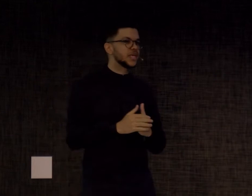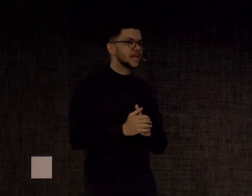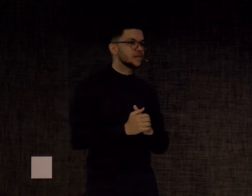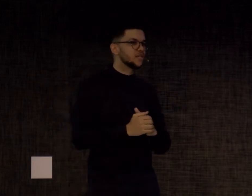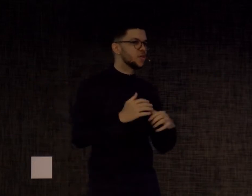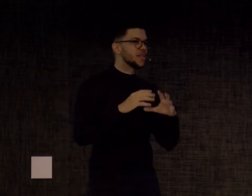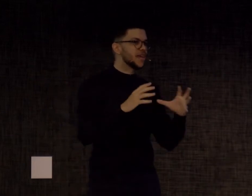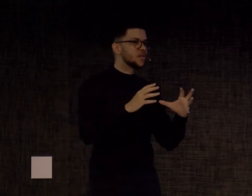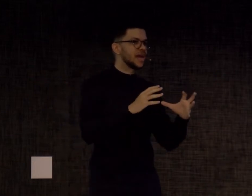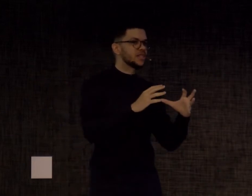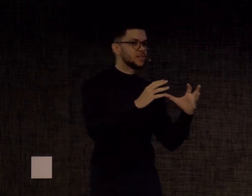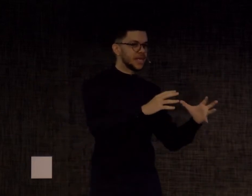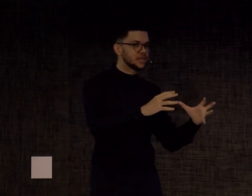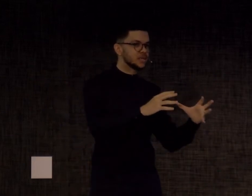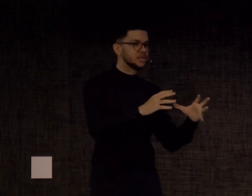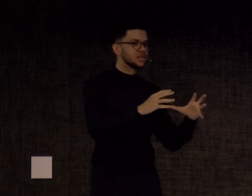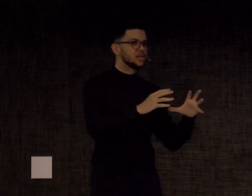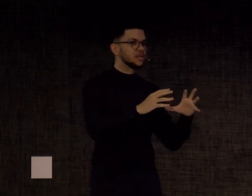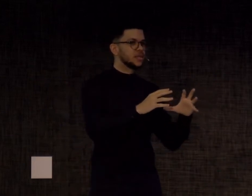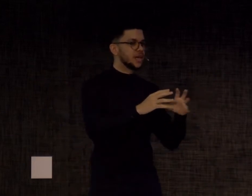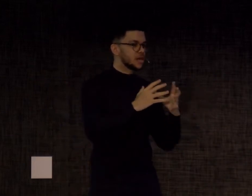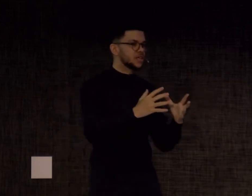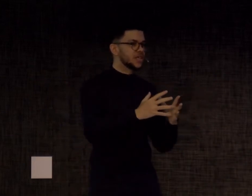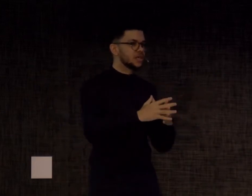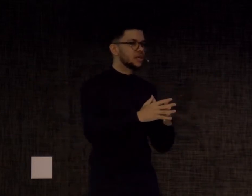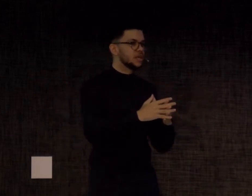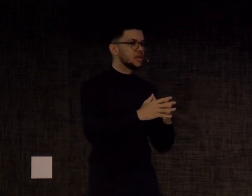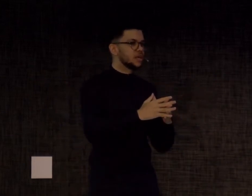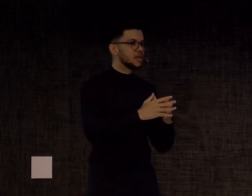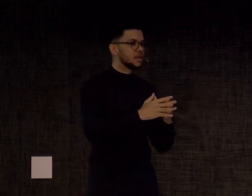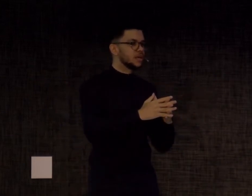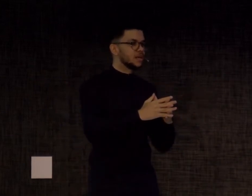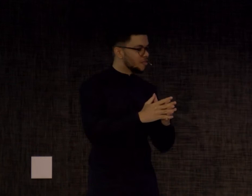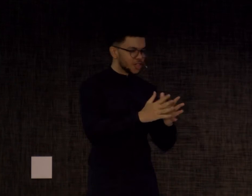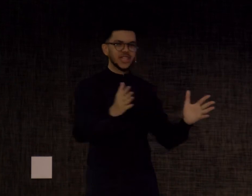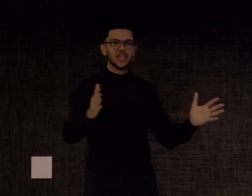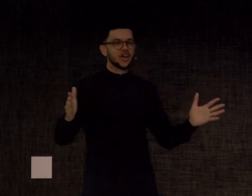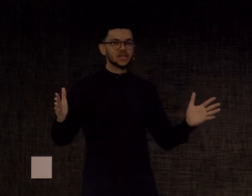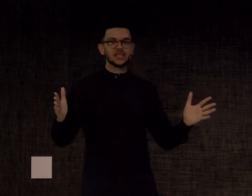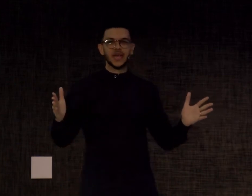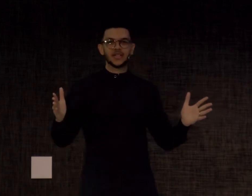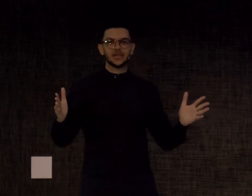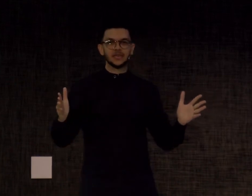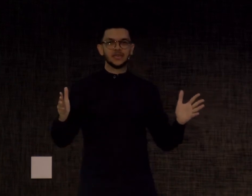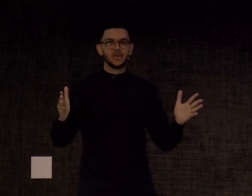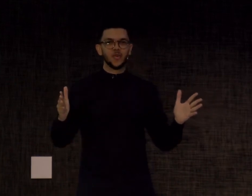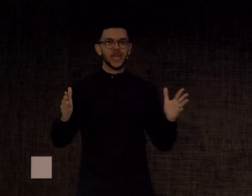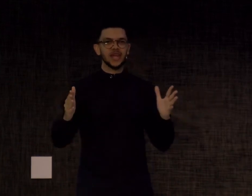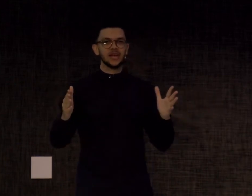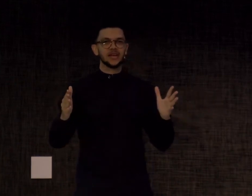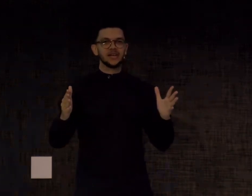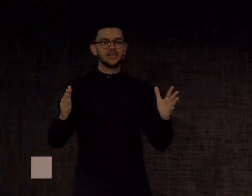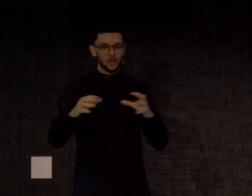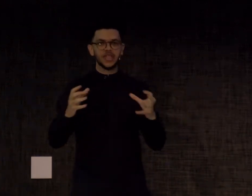to me that though we think we have a debate in our country, virtually across the spectrum,